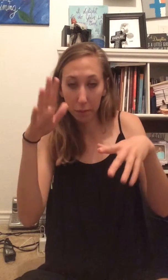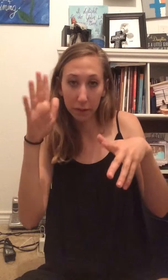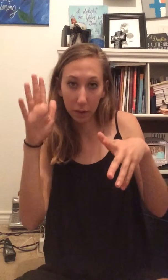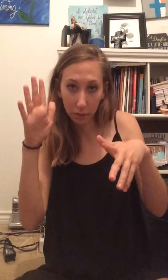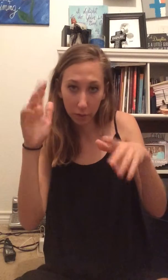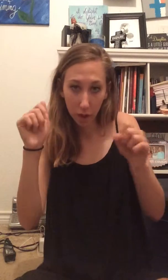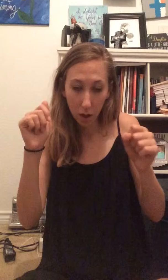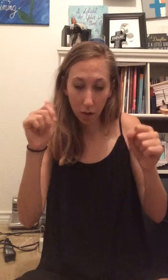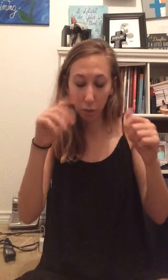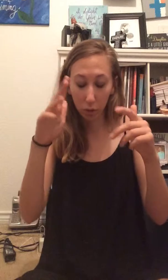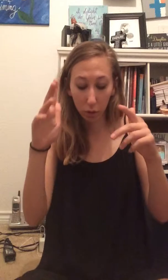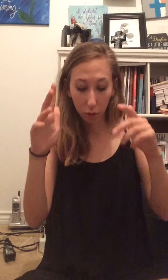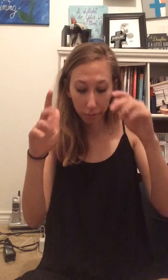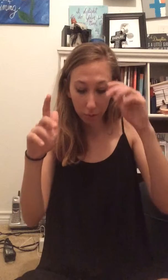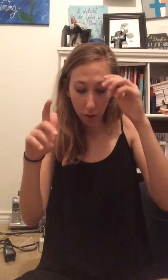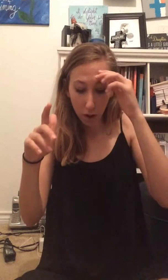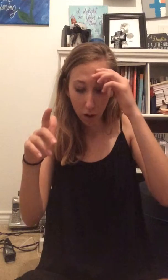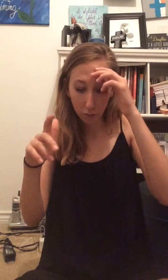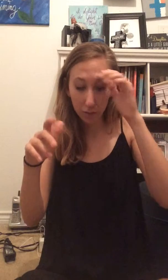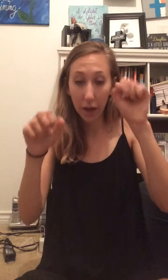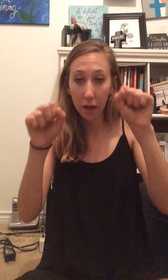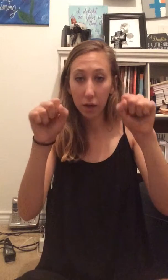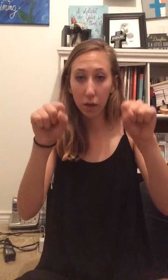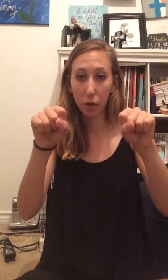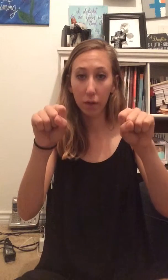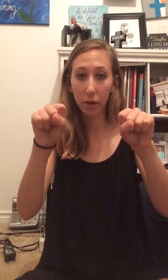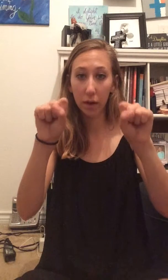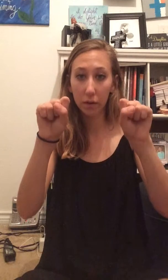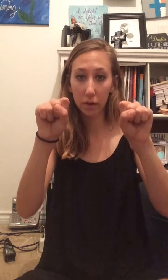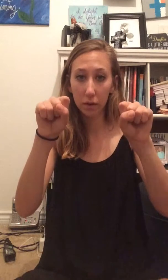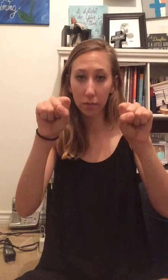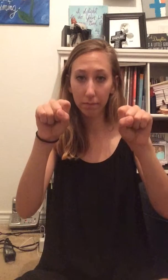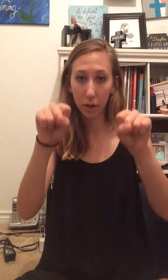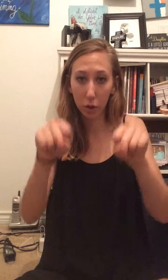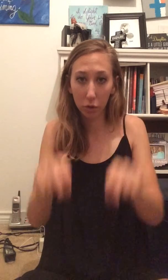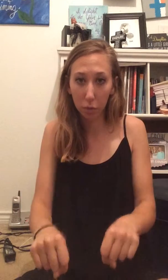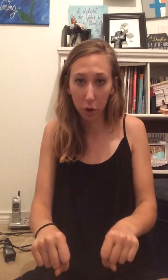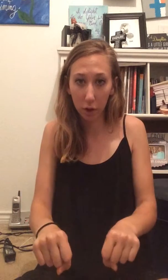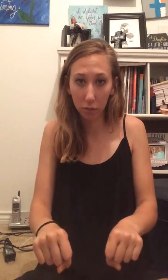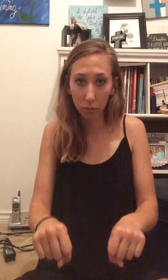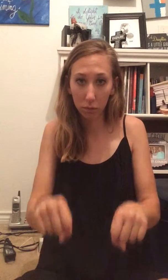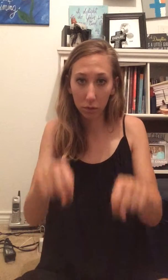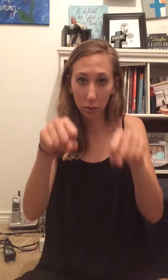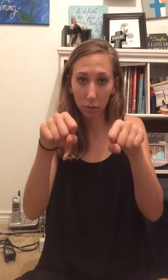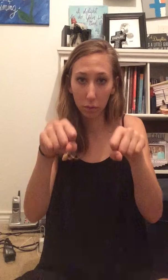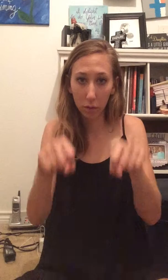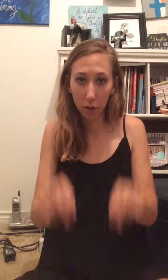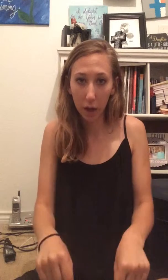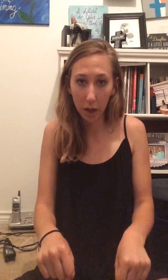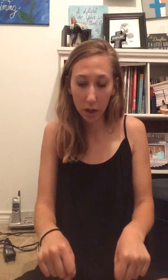by myself. I wonder alone. Um, can, you have S's and you just push down. So can,